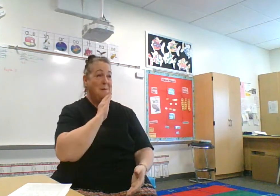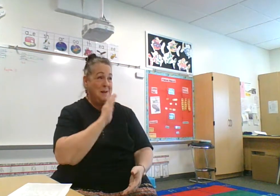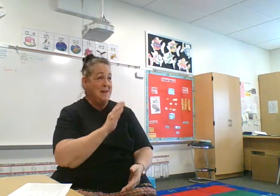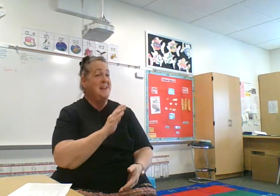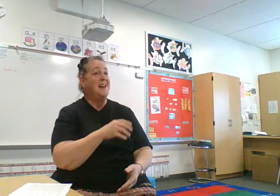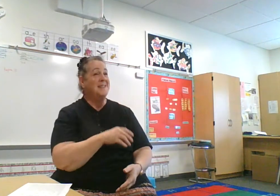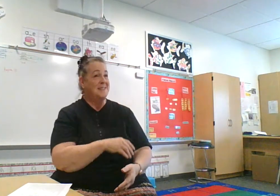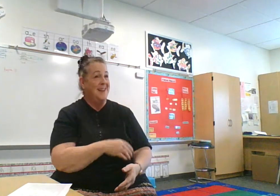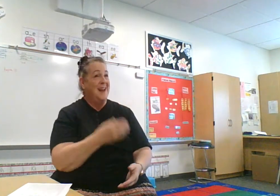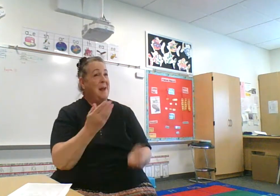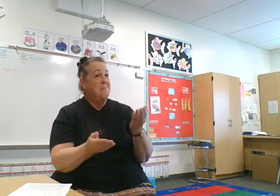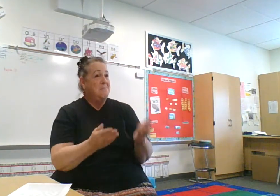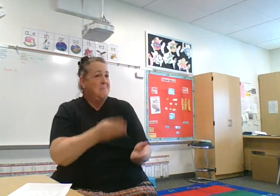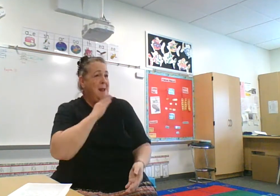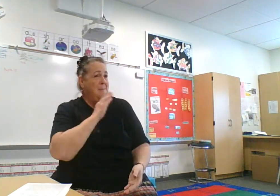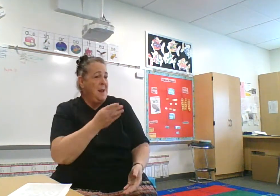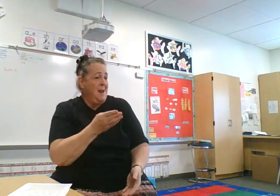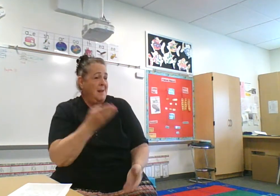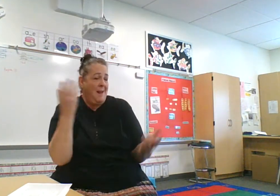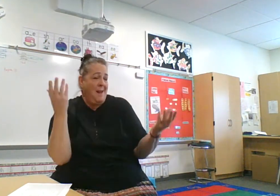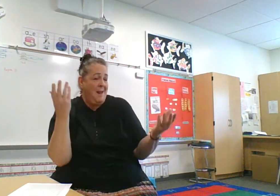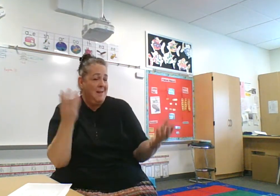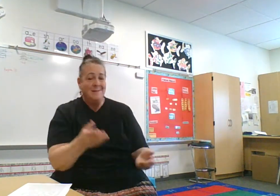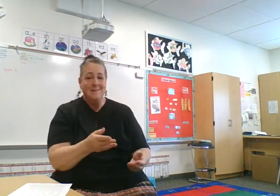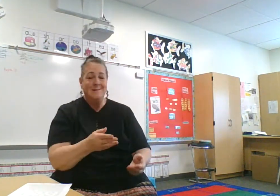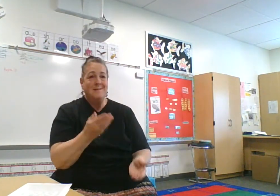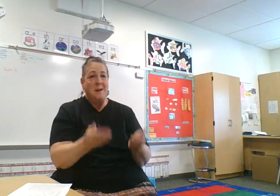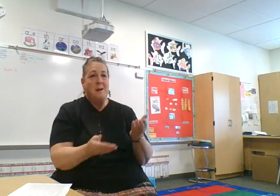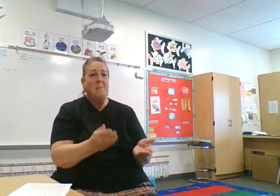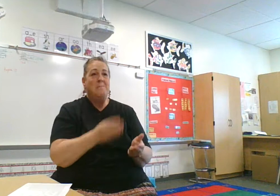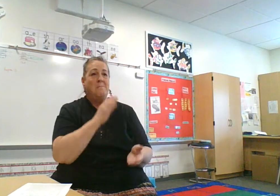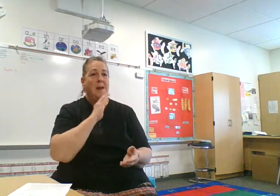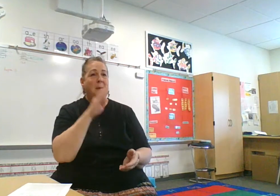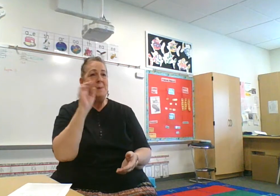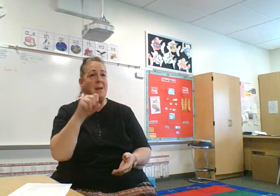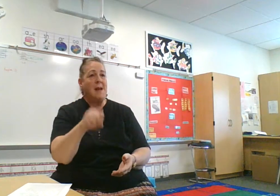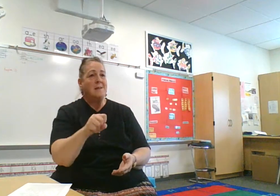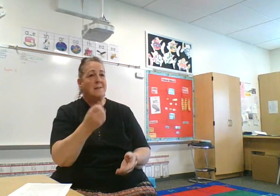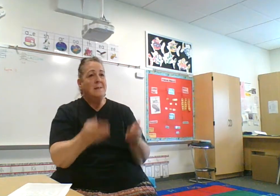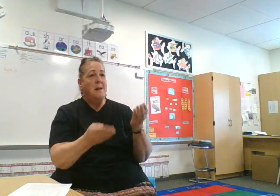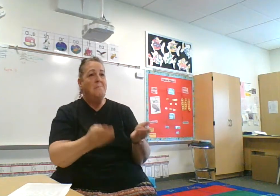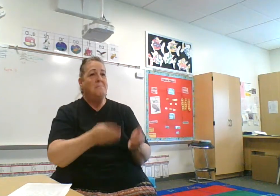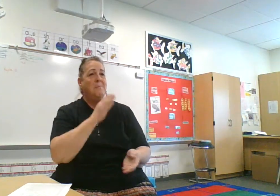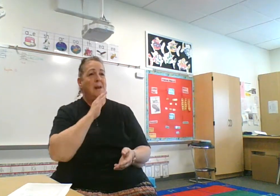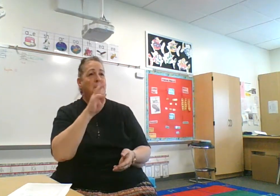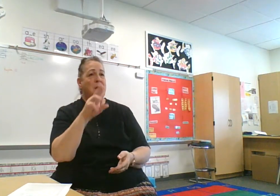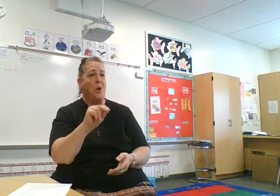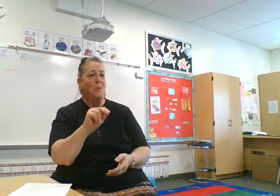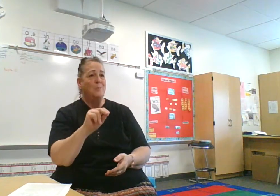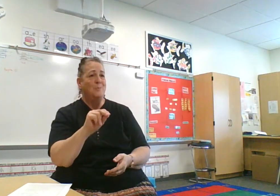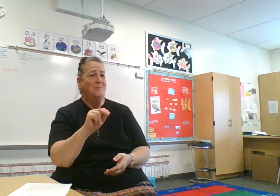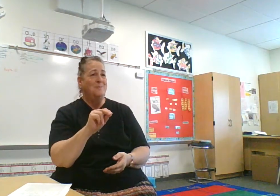Maybe, yes. Maybe. Maybe, yes. maybe no.